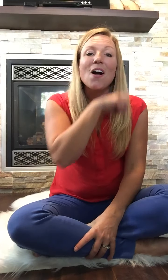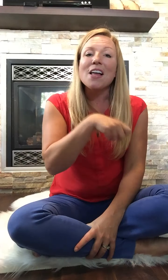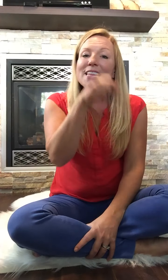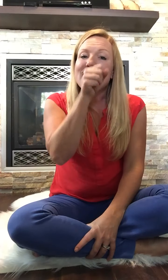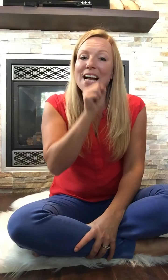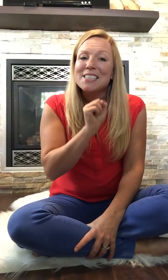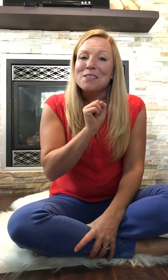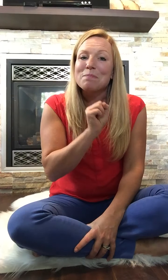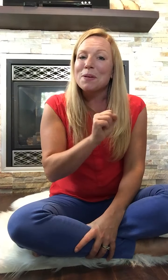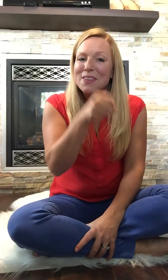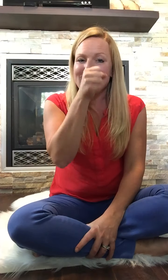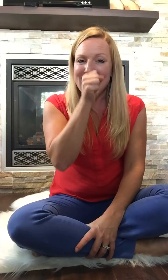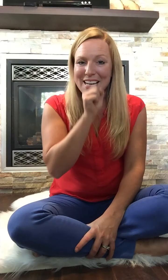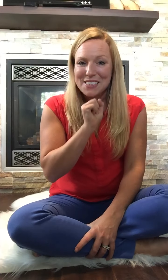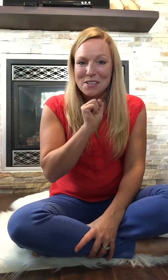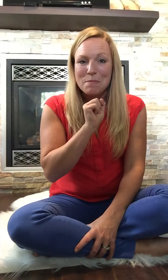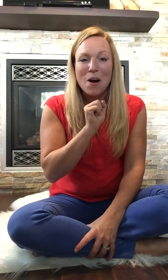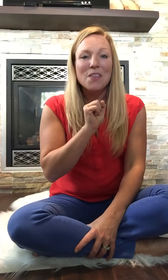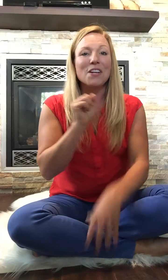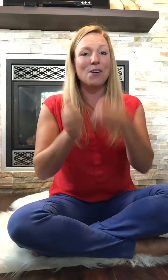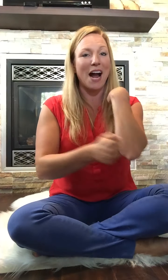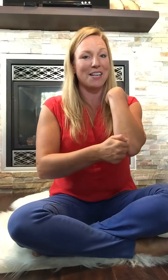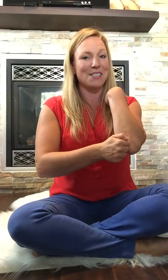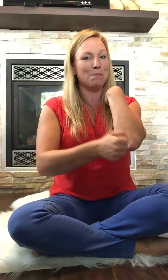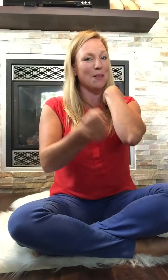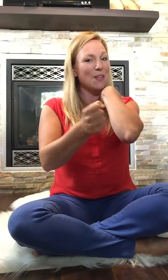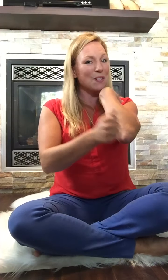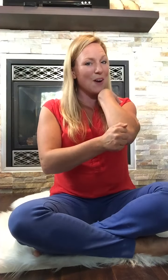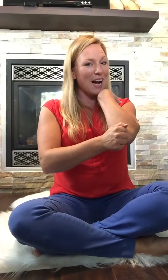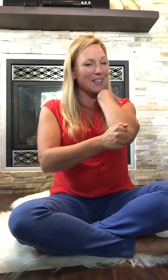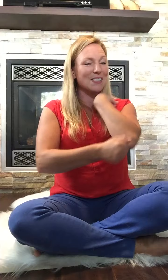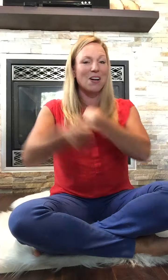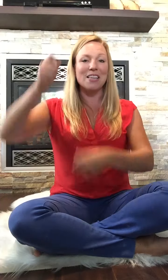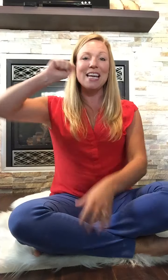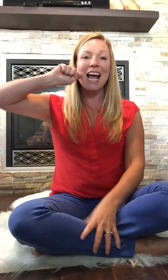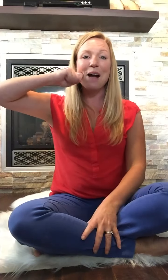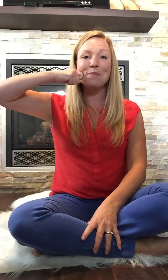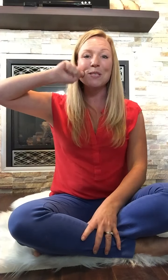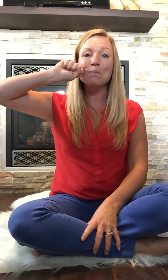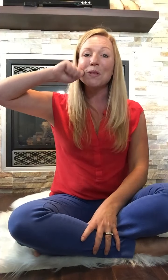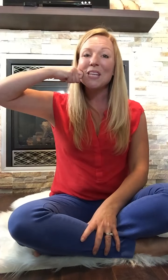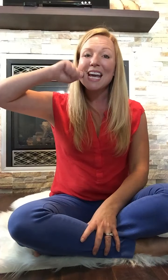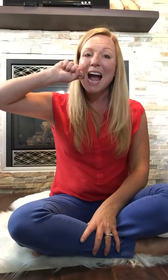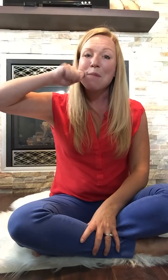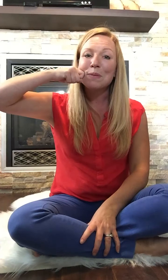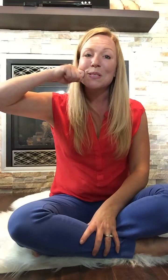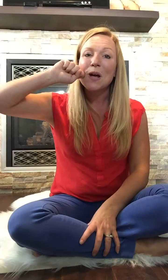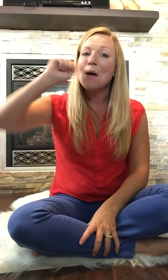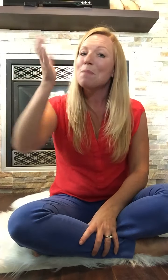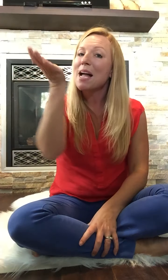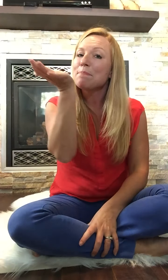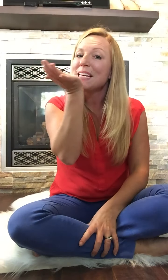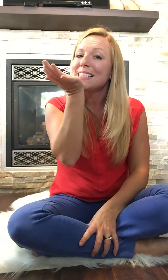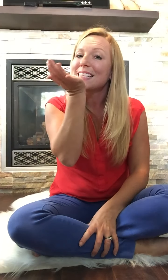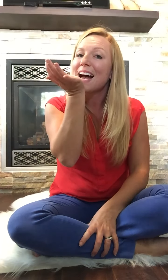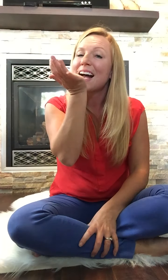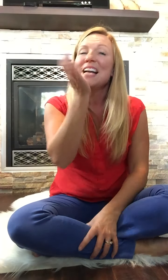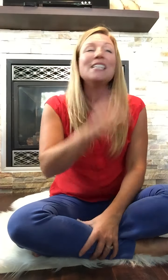on the ice cream. Put the ice cream on the crackers. Put the crackers on the apples. Put the apples on my pizza.